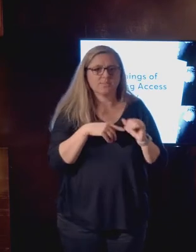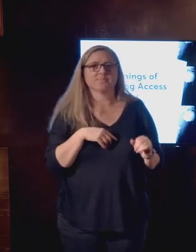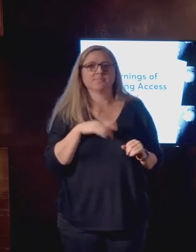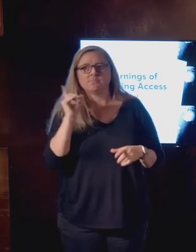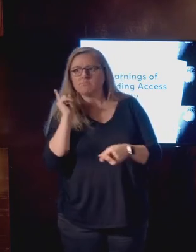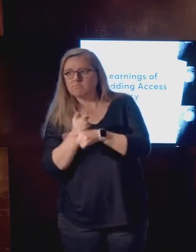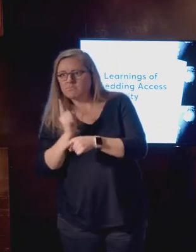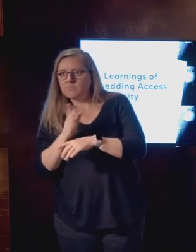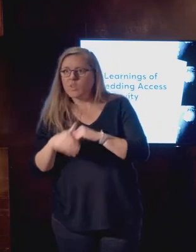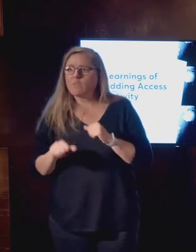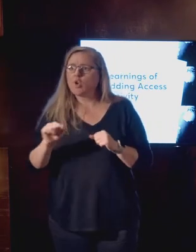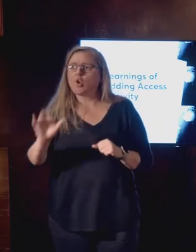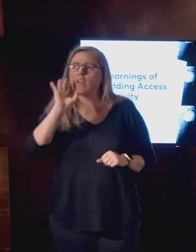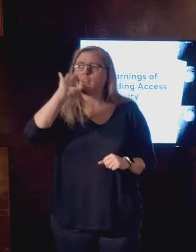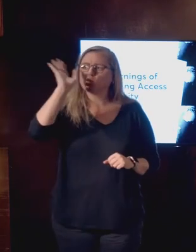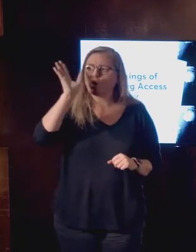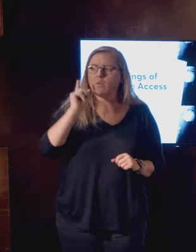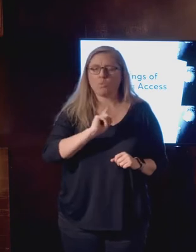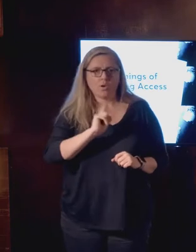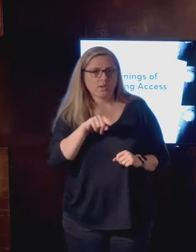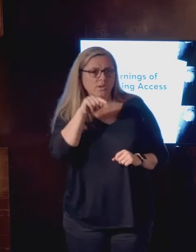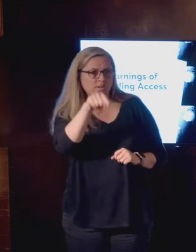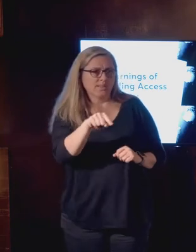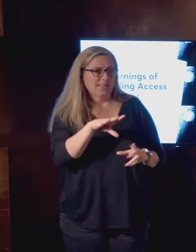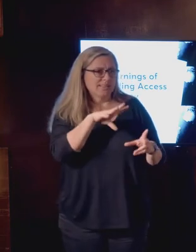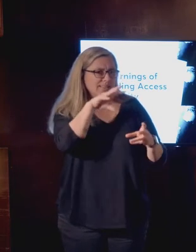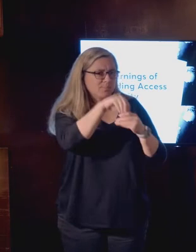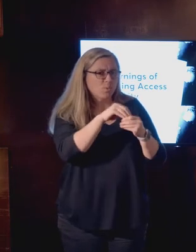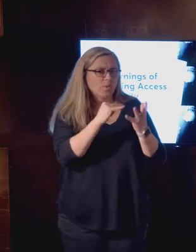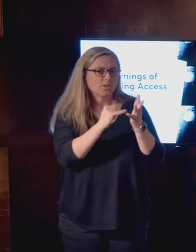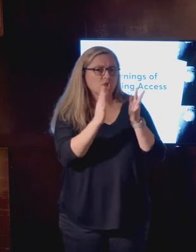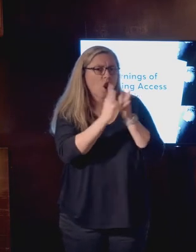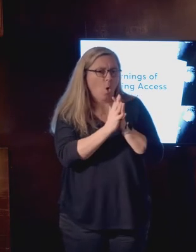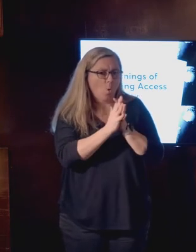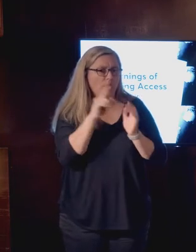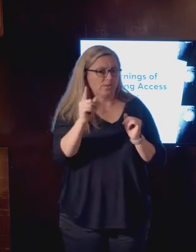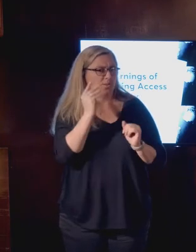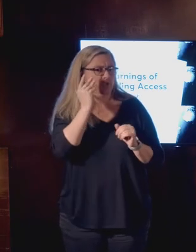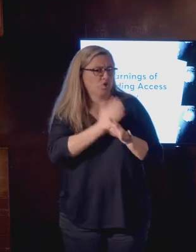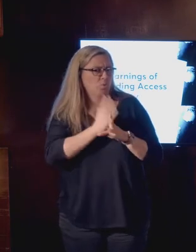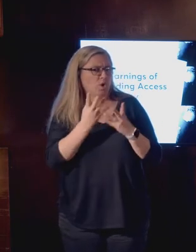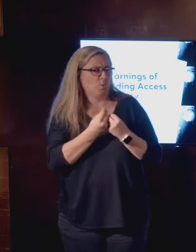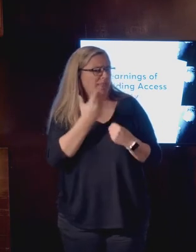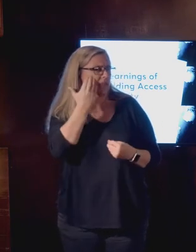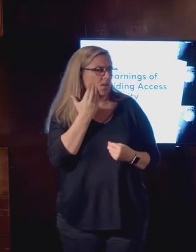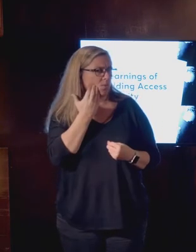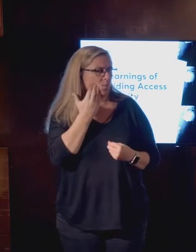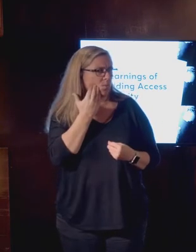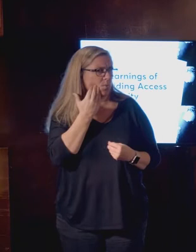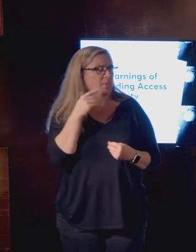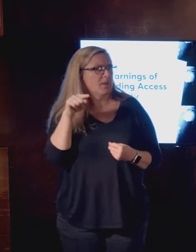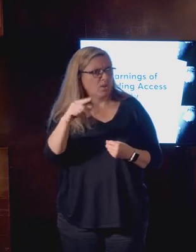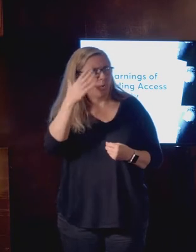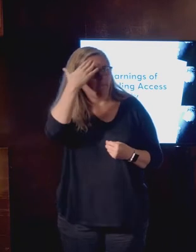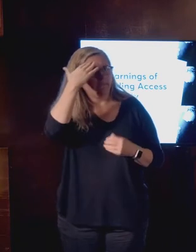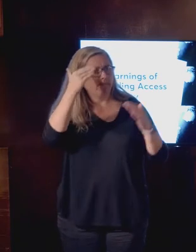lot in her lecture about the importance of slow, and she works with a woman who has a cognitive